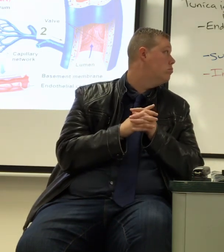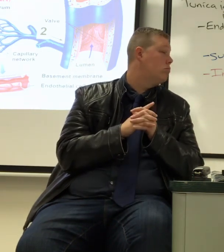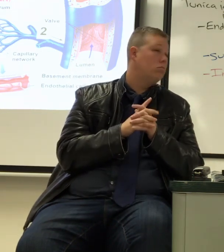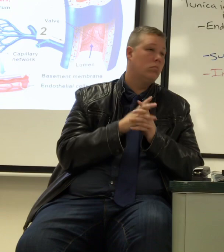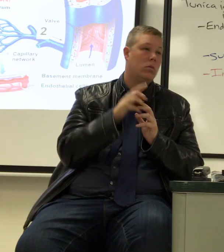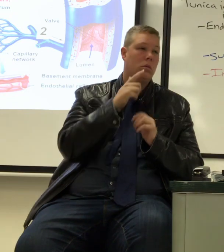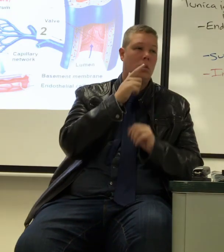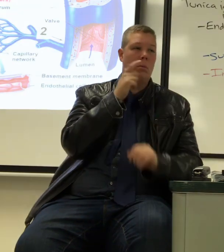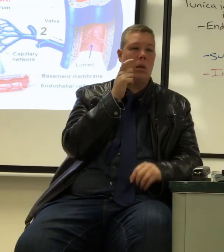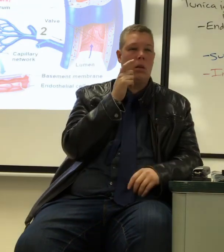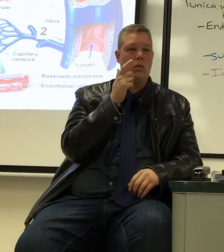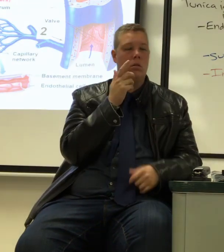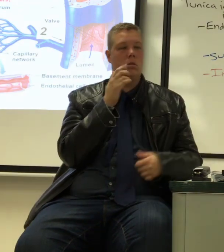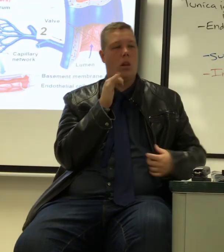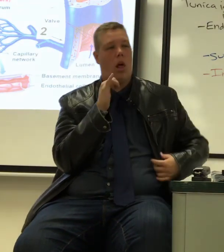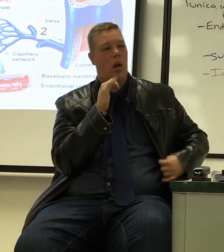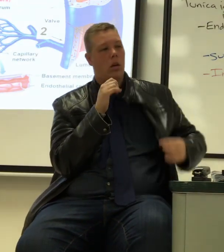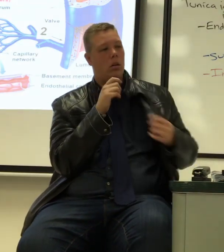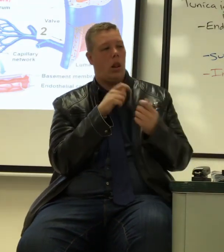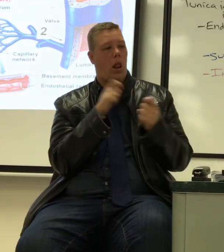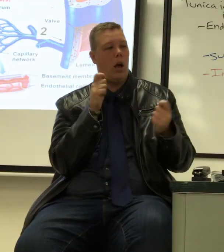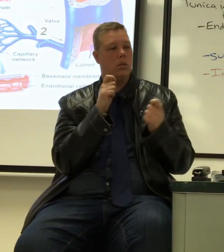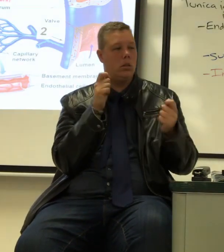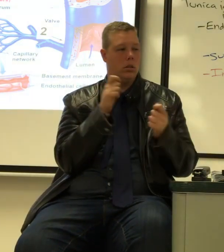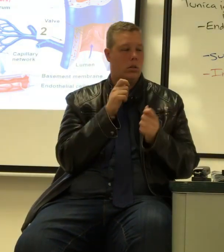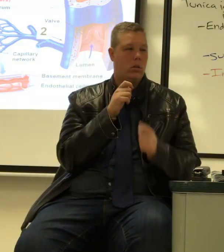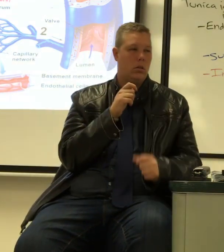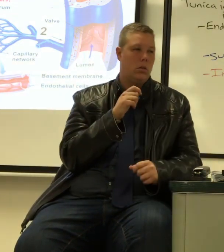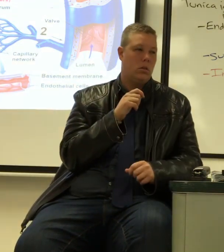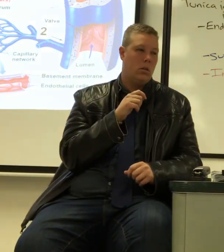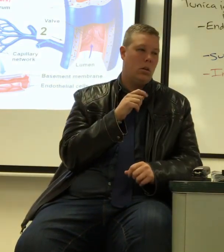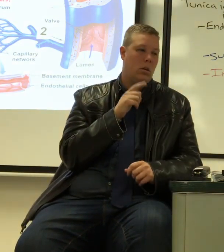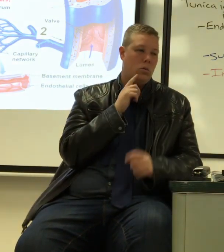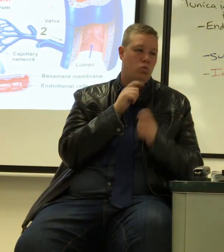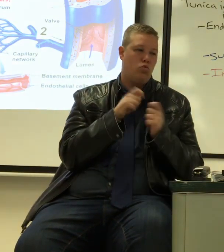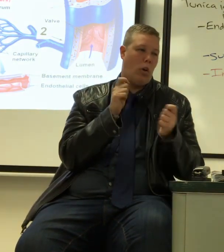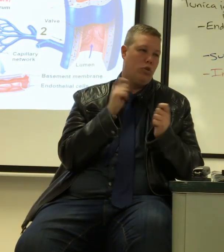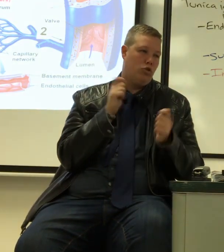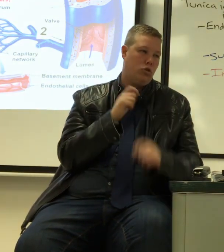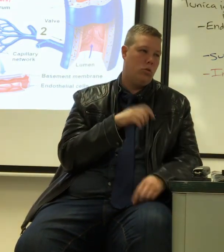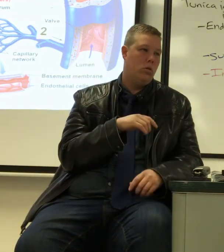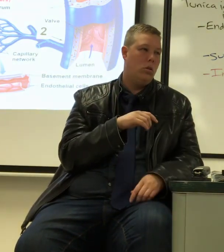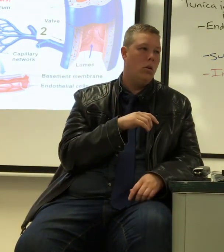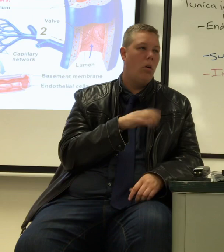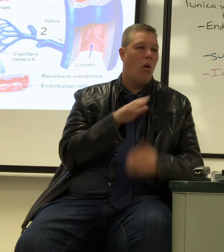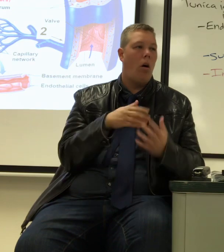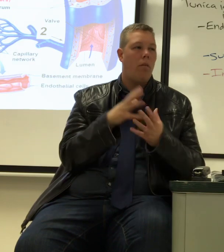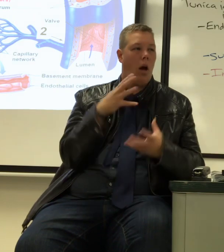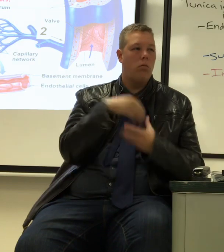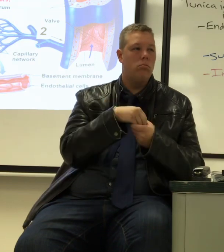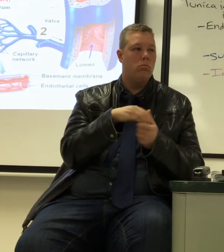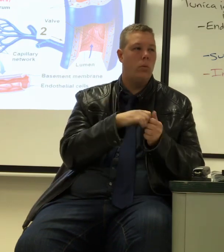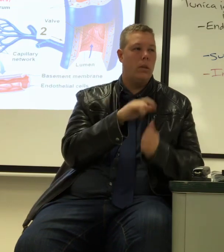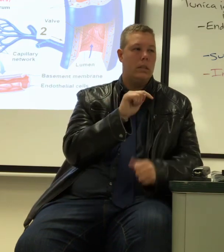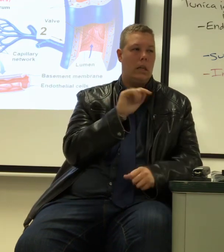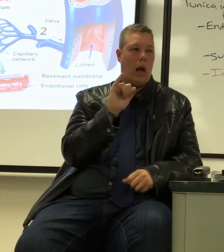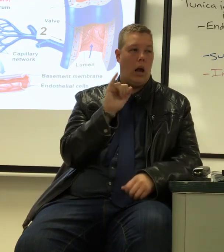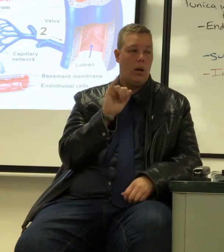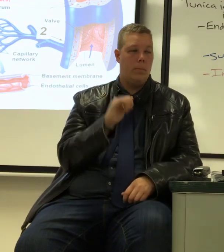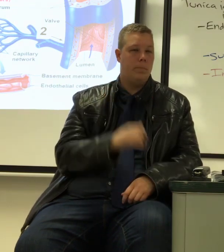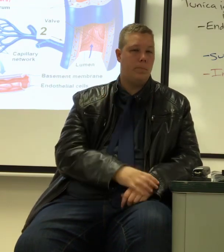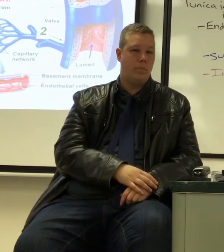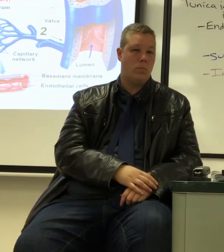Because it is like elastic waistband. It's stretchy. All that is part of the TI. The